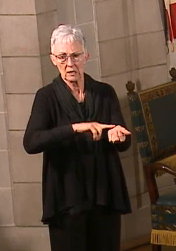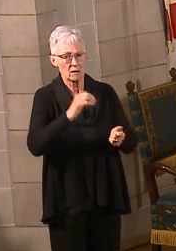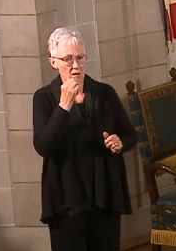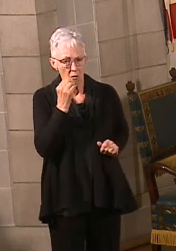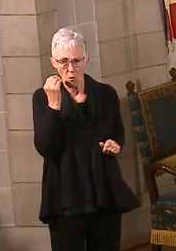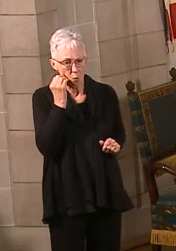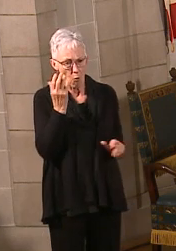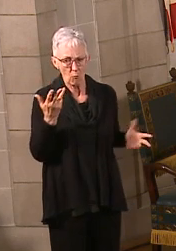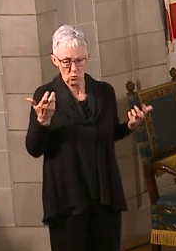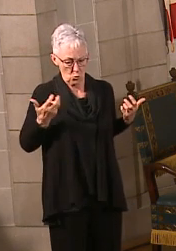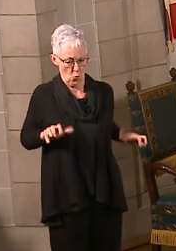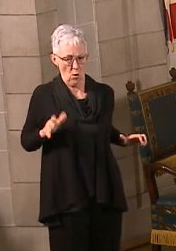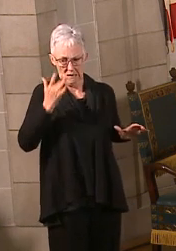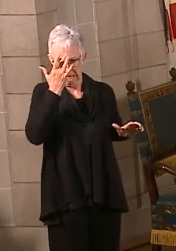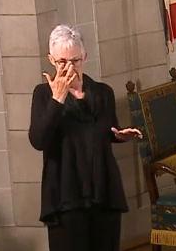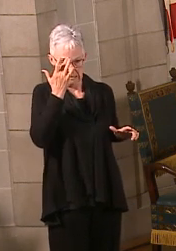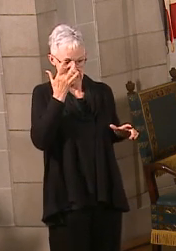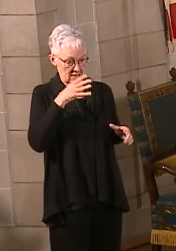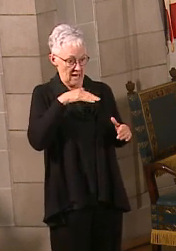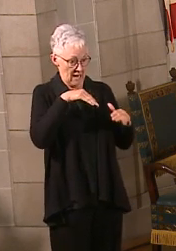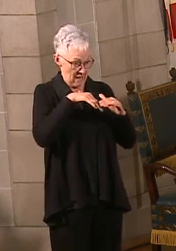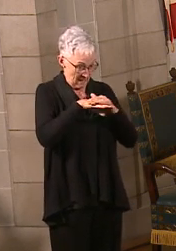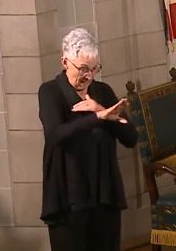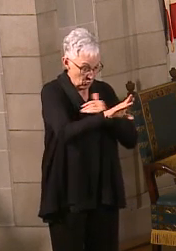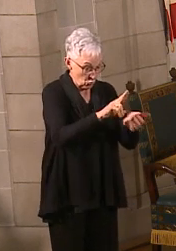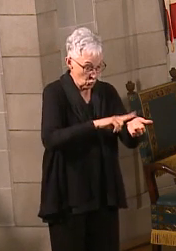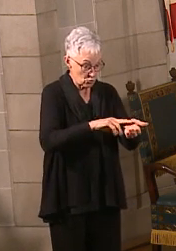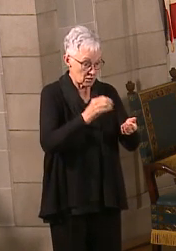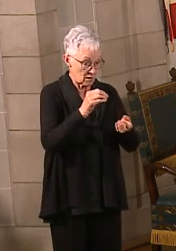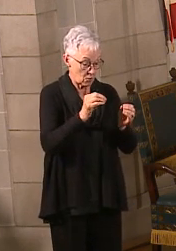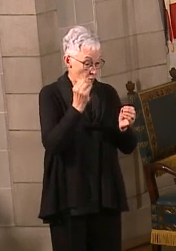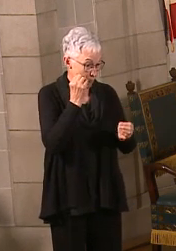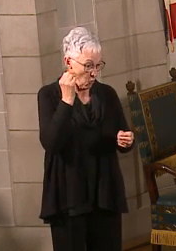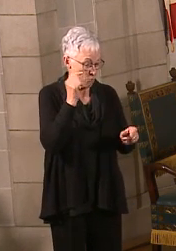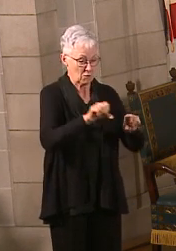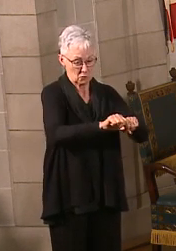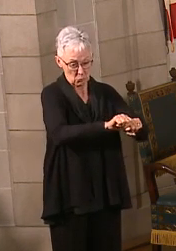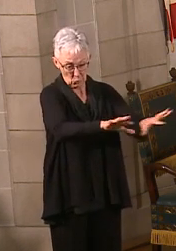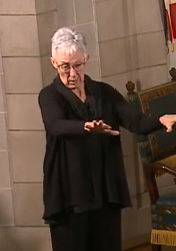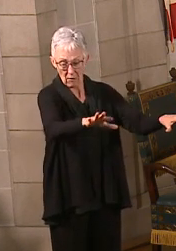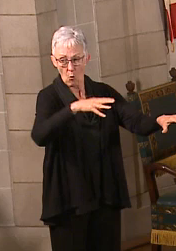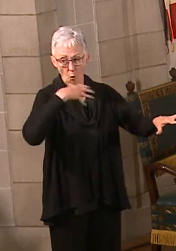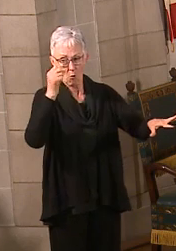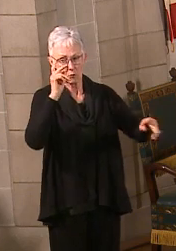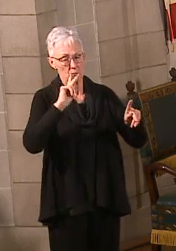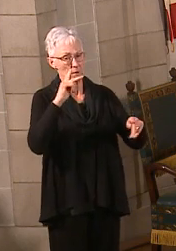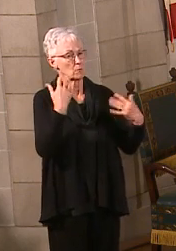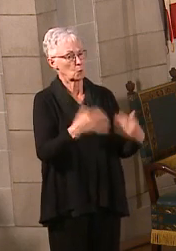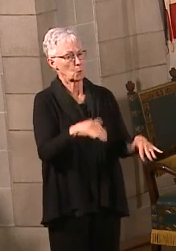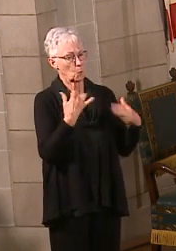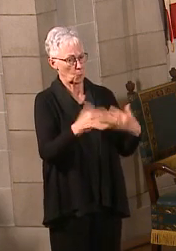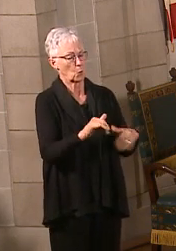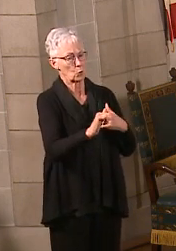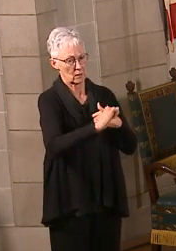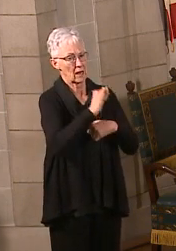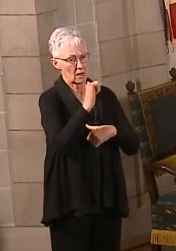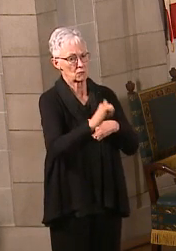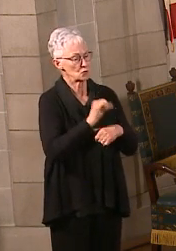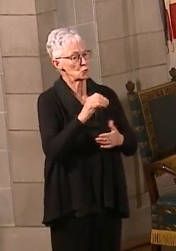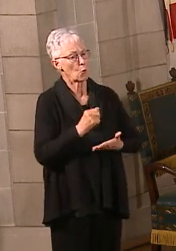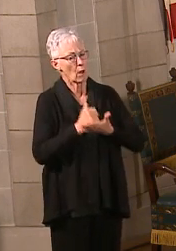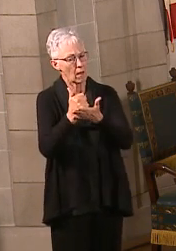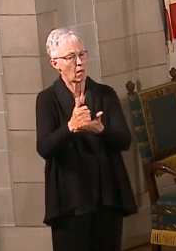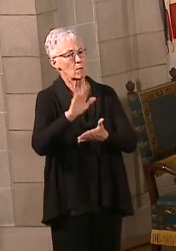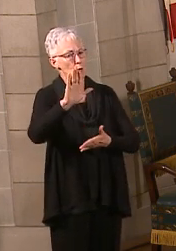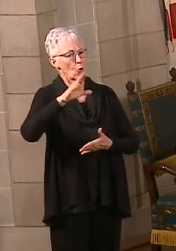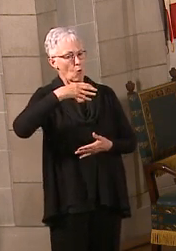those facilities. But this is a part of our staying connected. Help other people in our community, and especially older folks. So